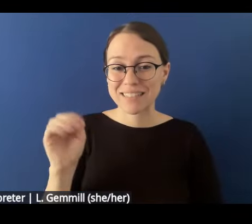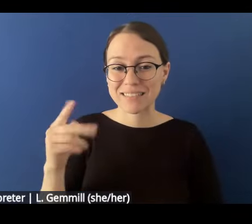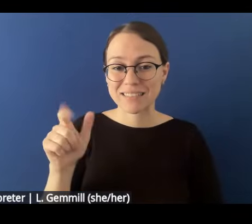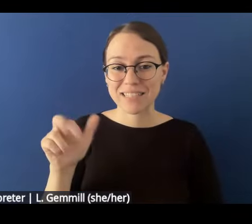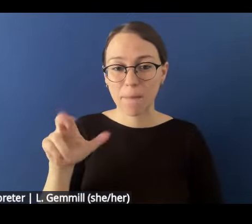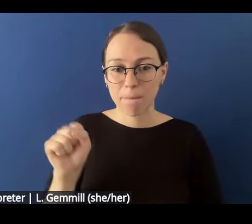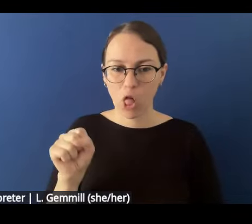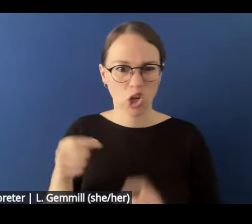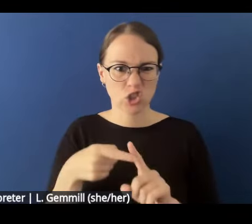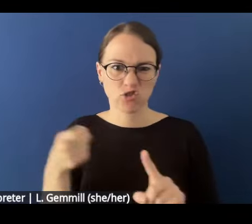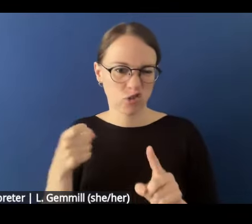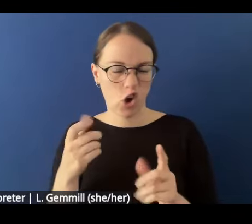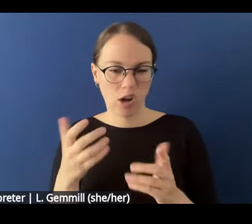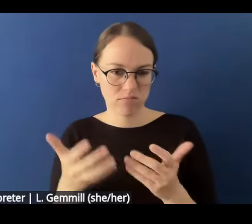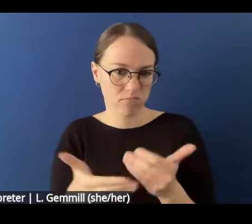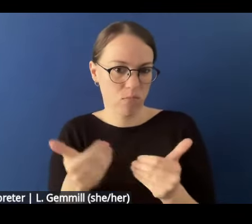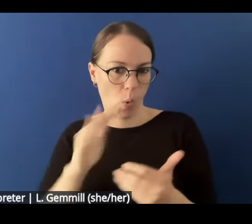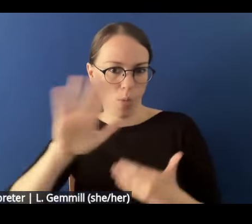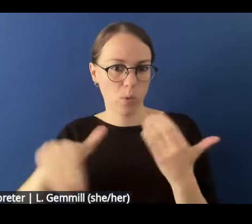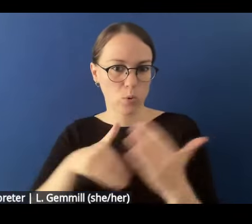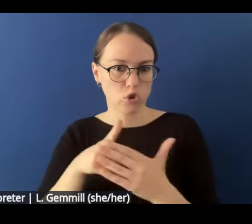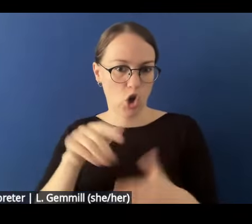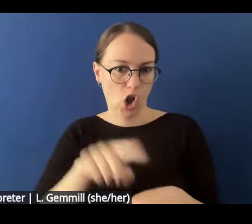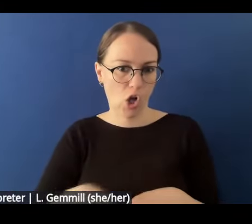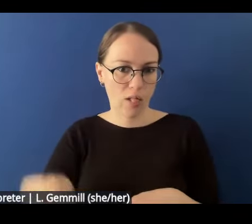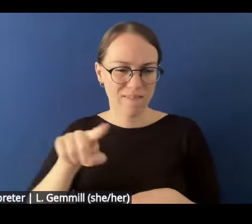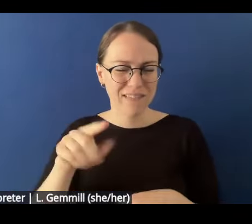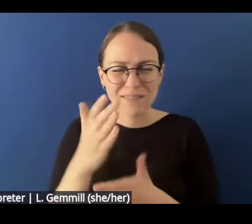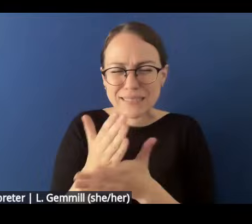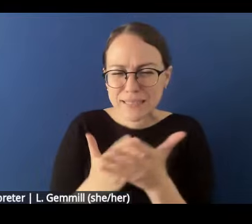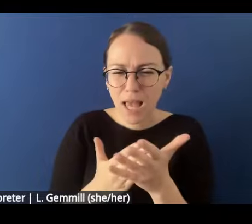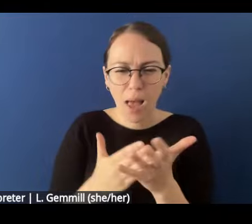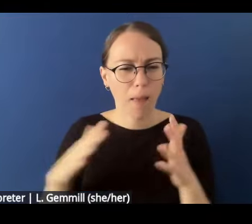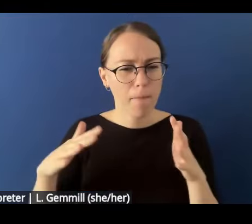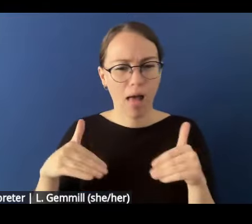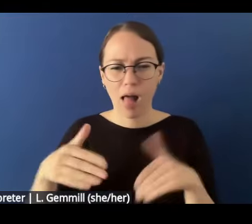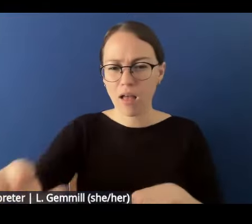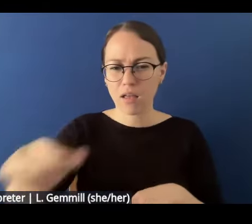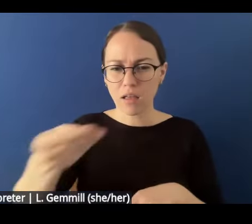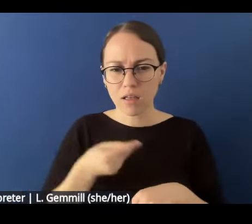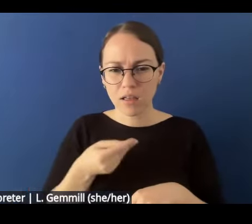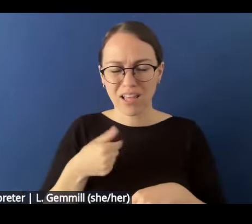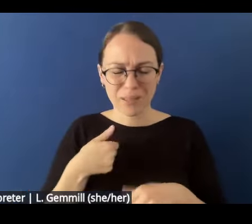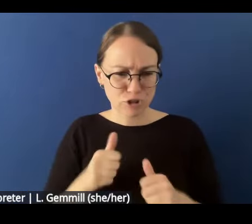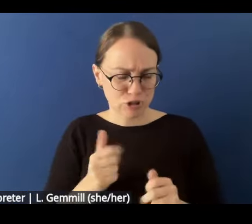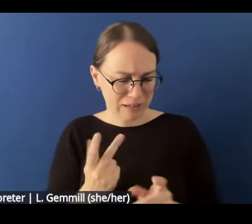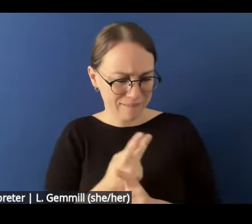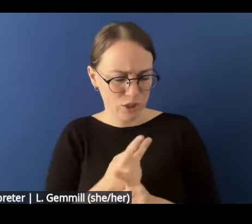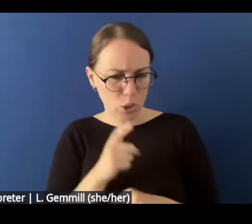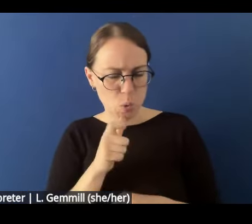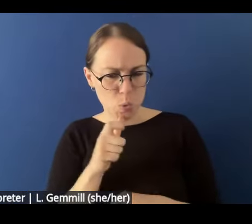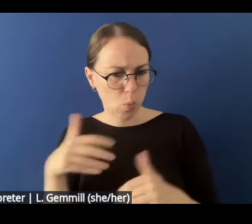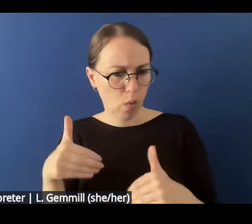a couple that we have not received. I'm trying to find the number quickly, but I'm not.